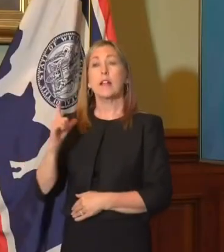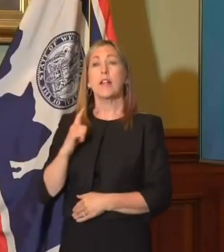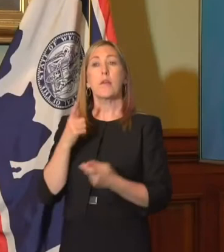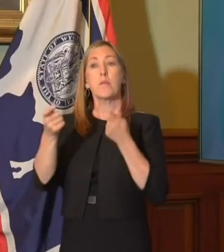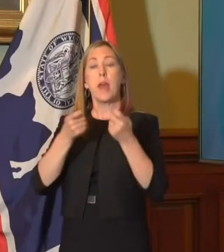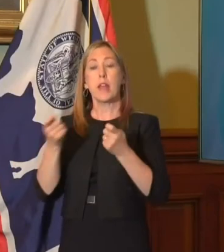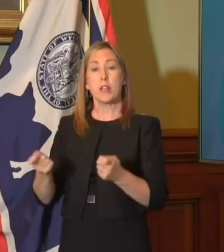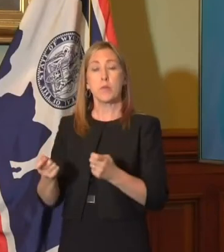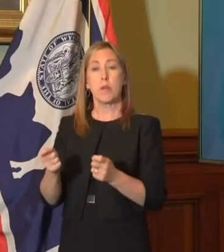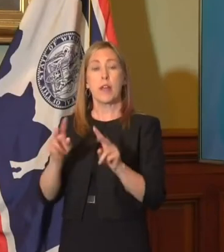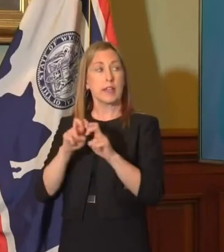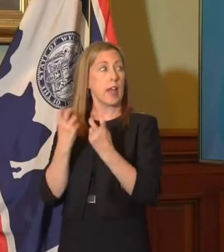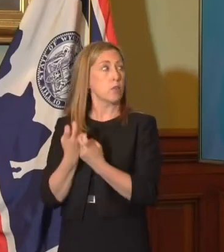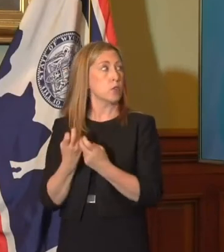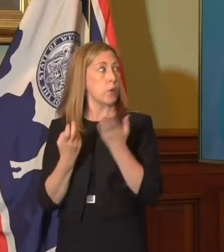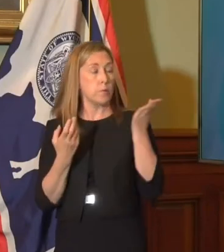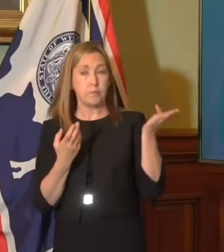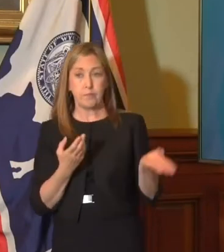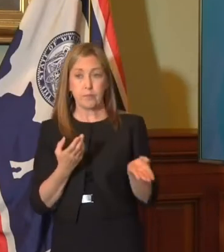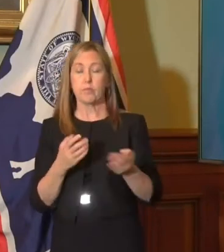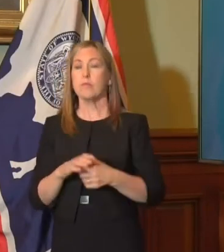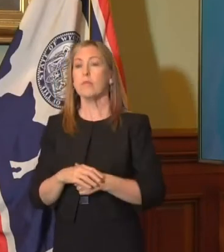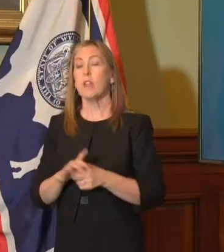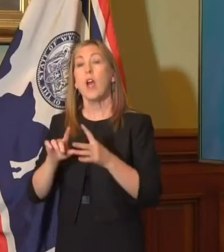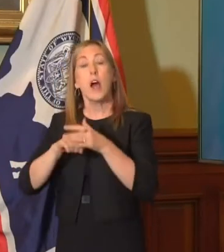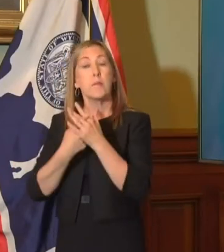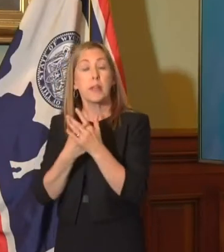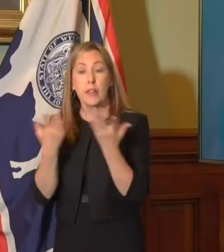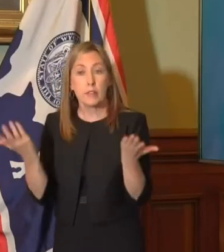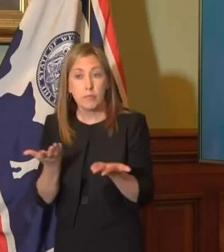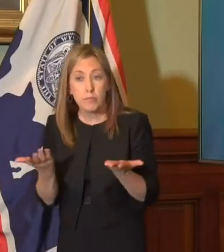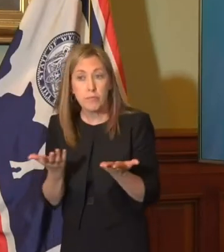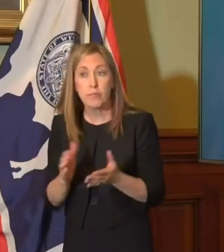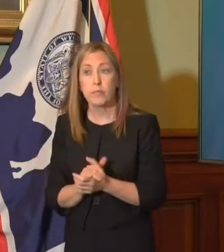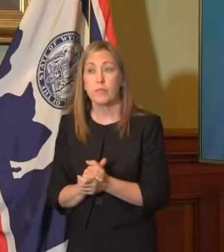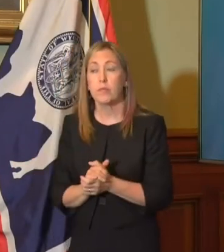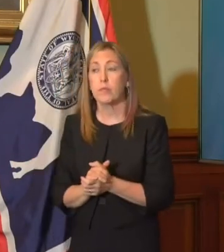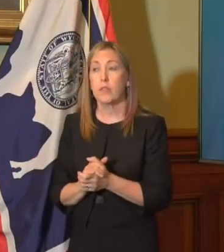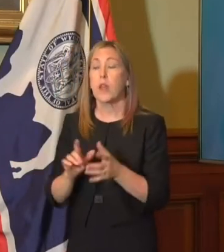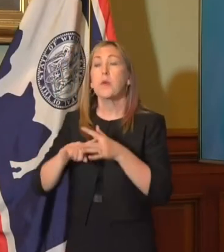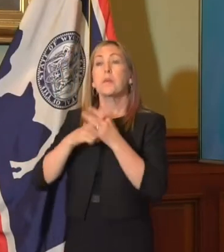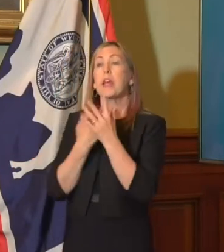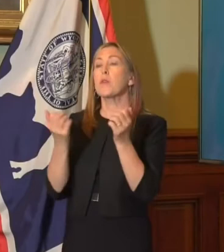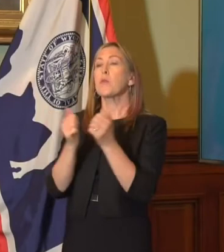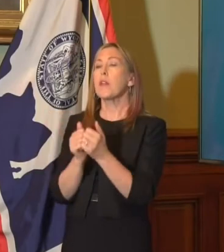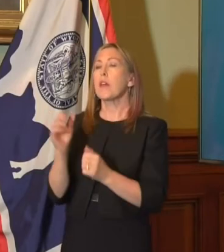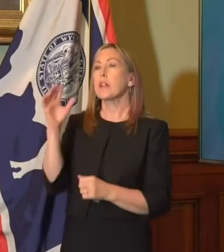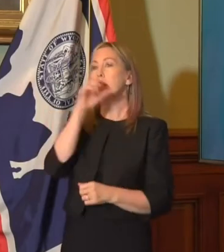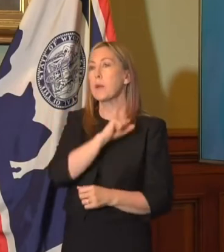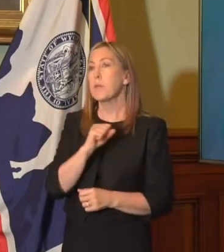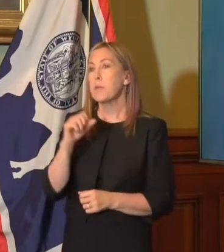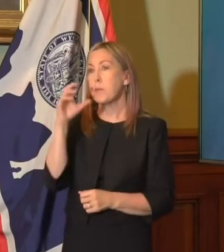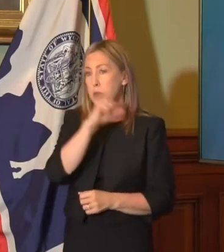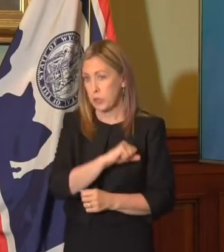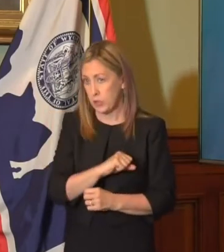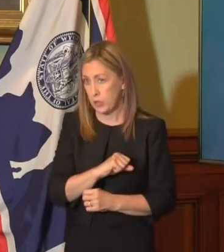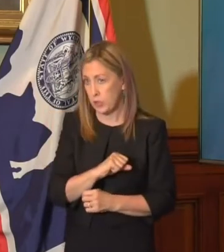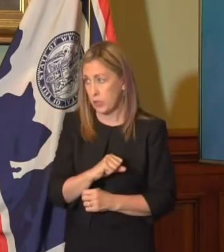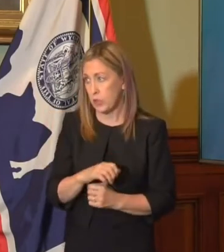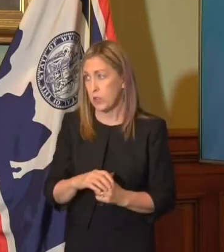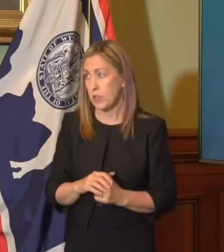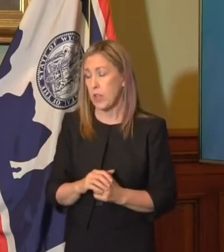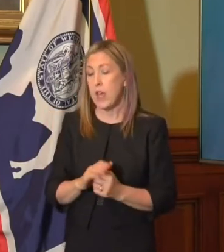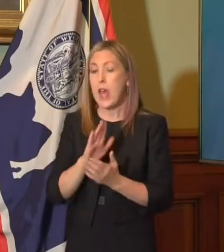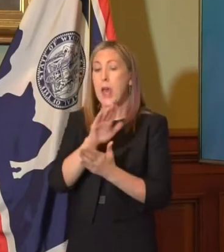here. And the way I began that this morning is I said, let me begin with some assumptions. In